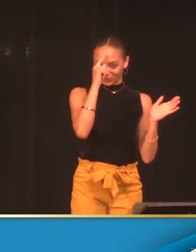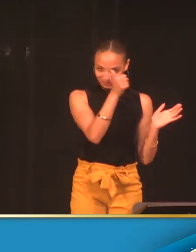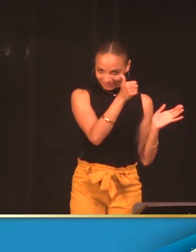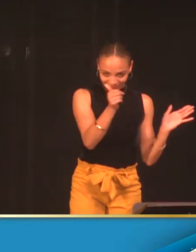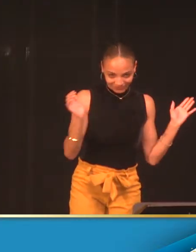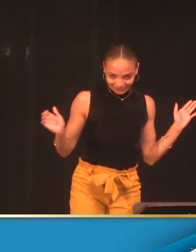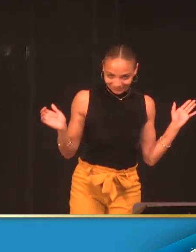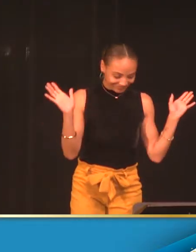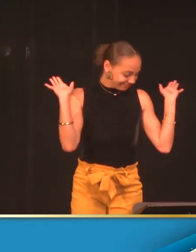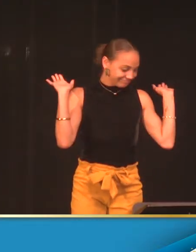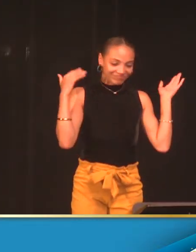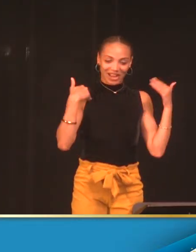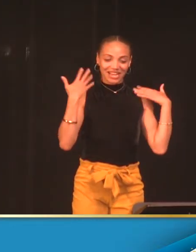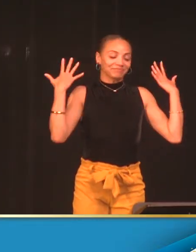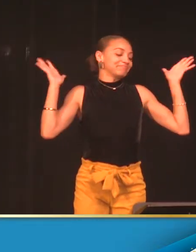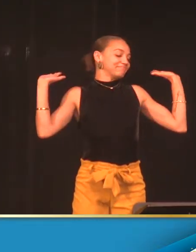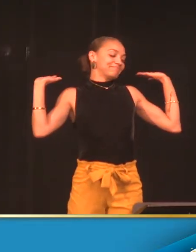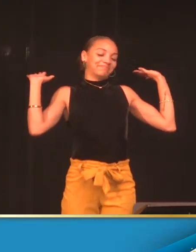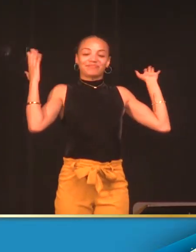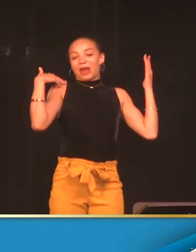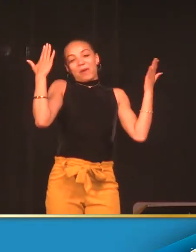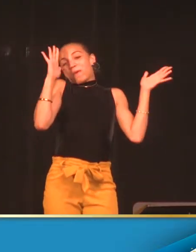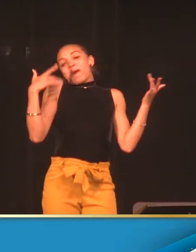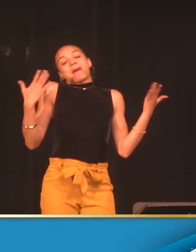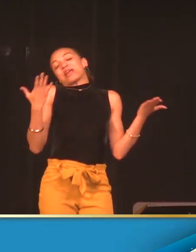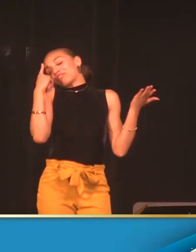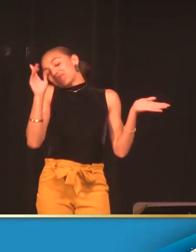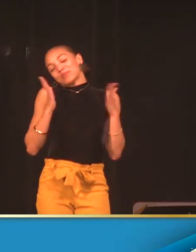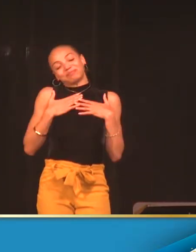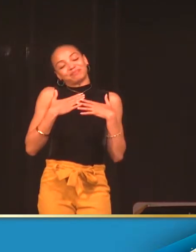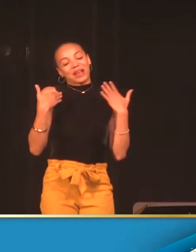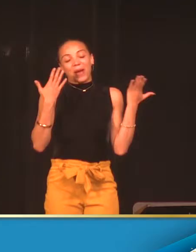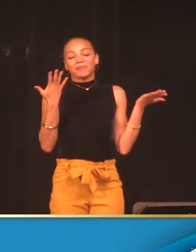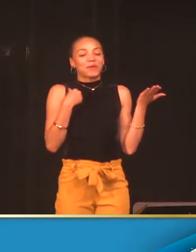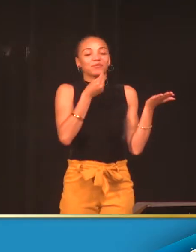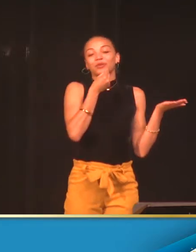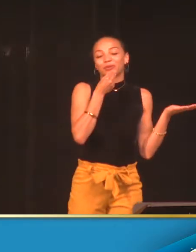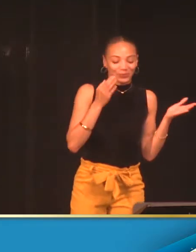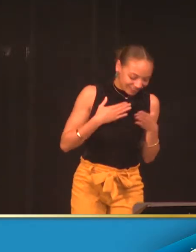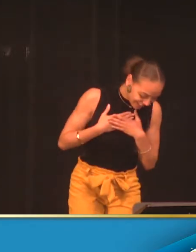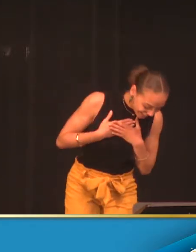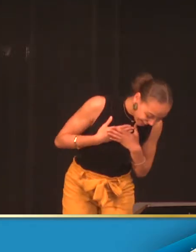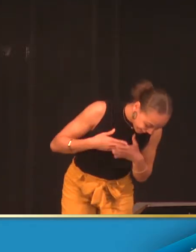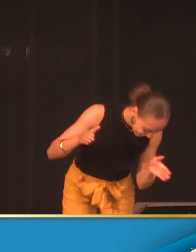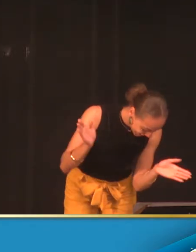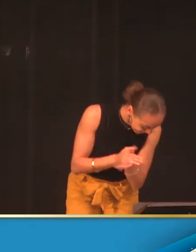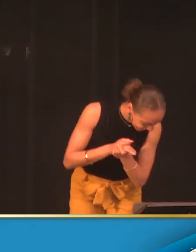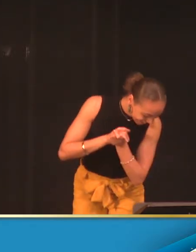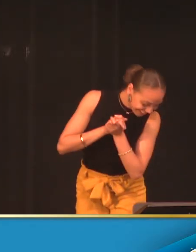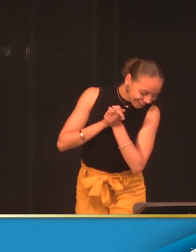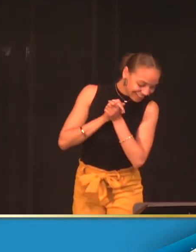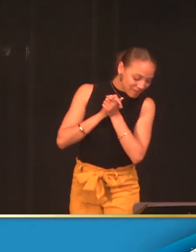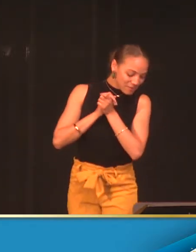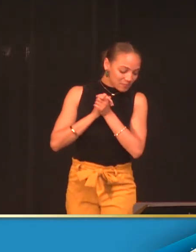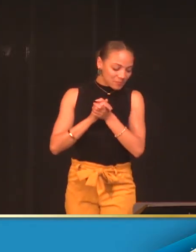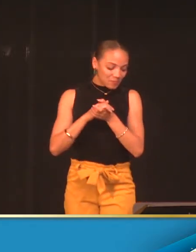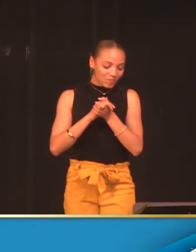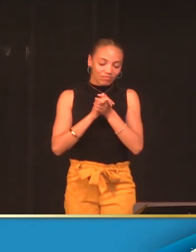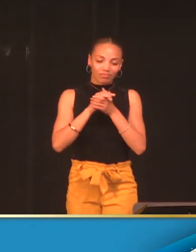Don't tell them no. You'll find out for themselves. I don't know what I'm doing, so I'm just going to keep being